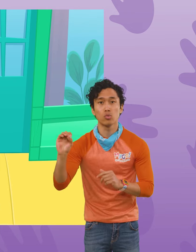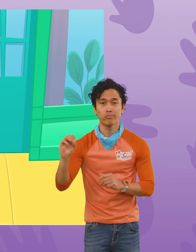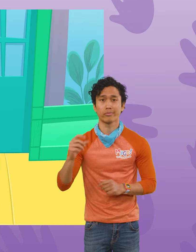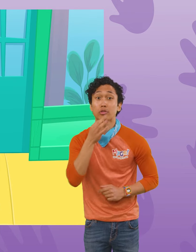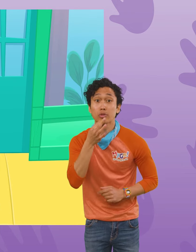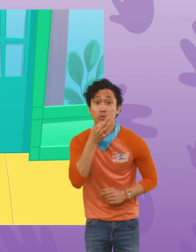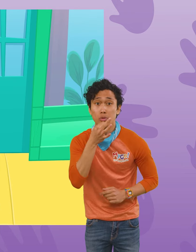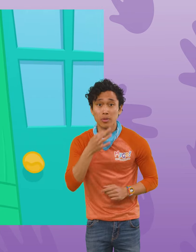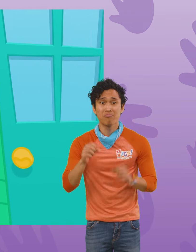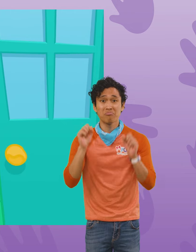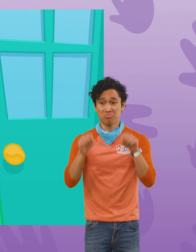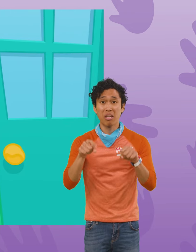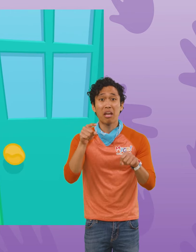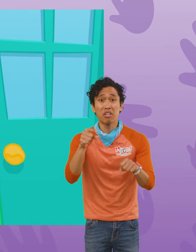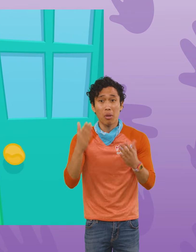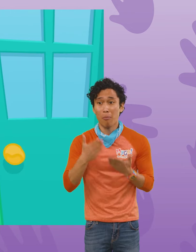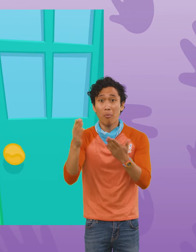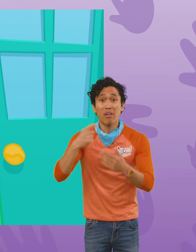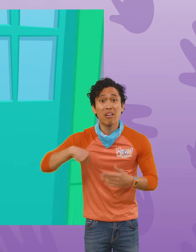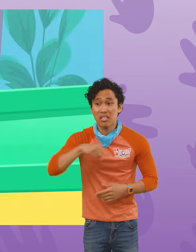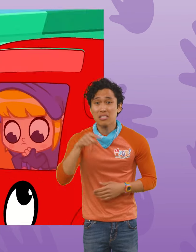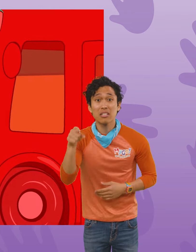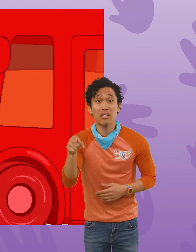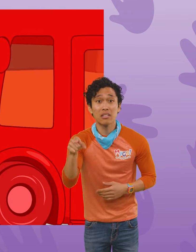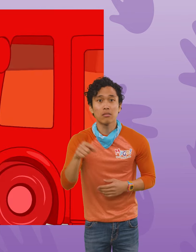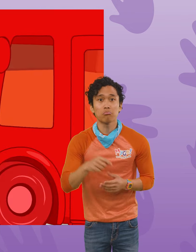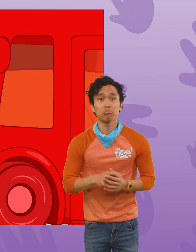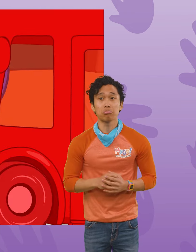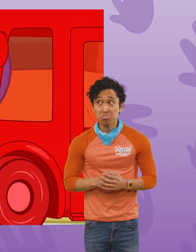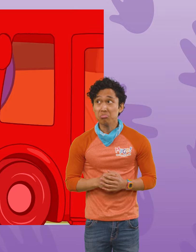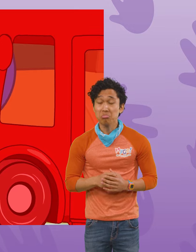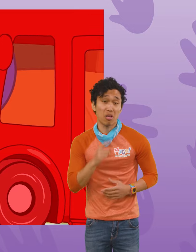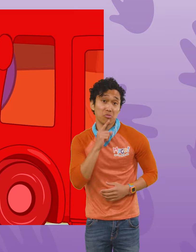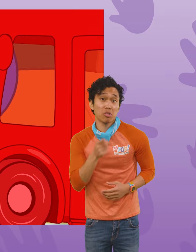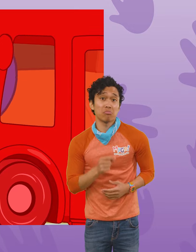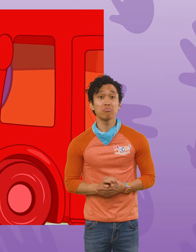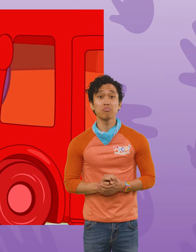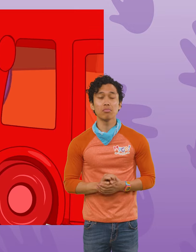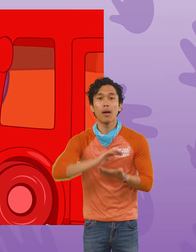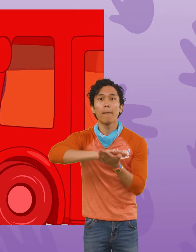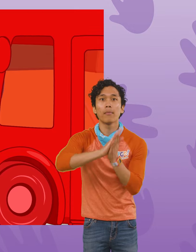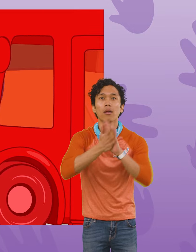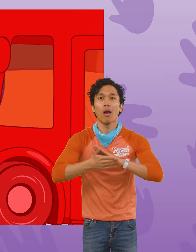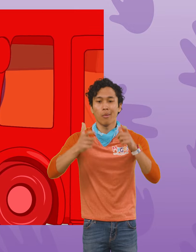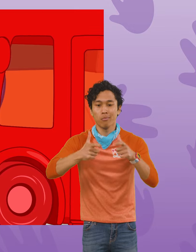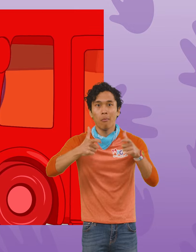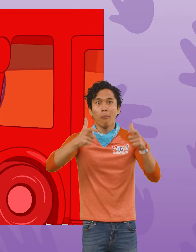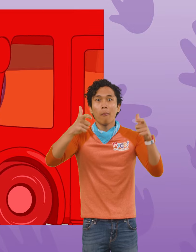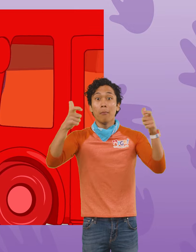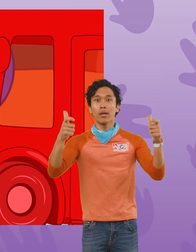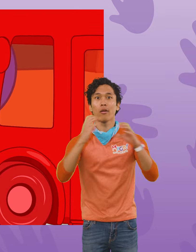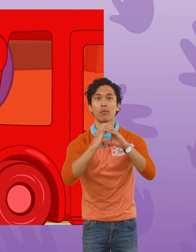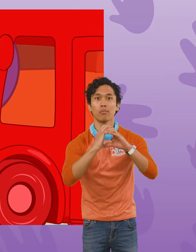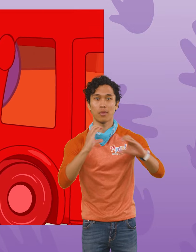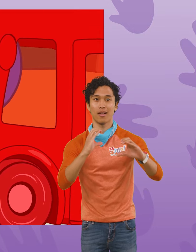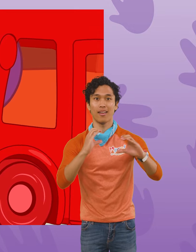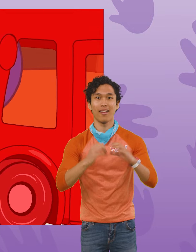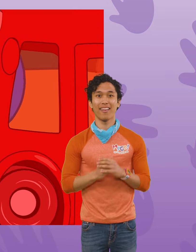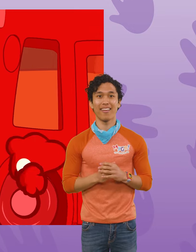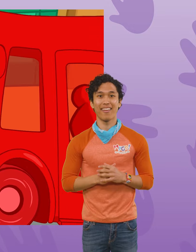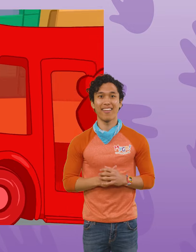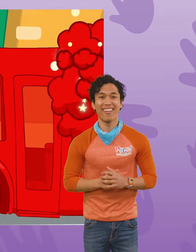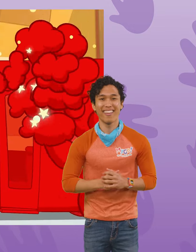as possible. Could you take us there? Sure. Morphle, morph into a bigger